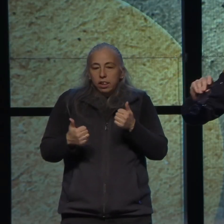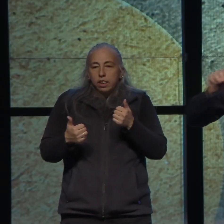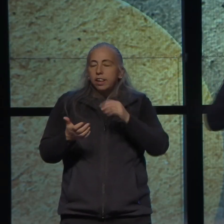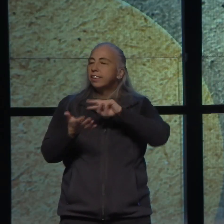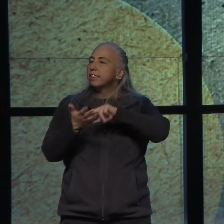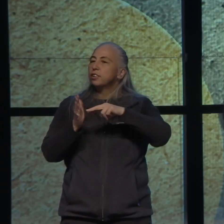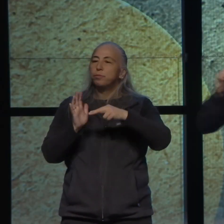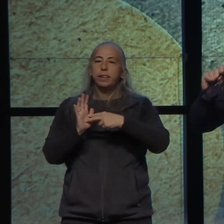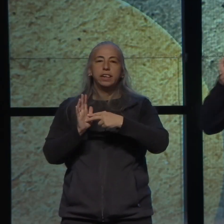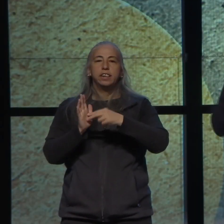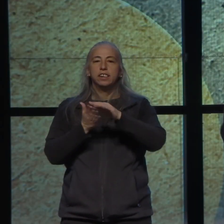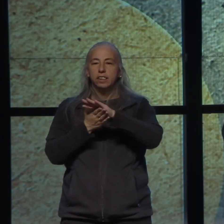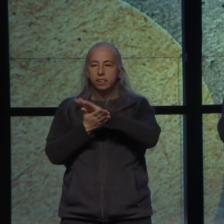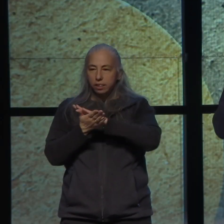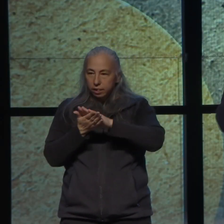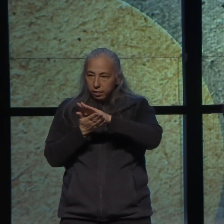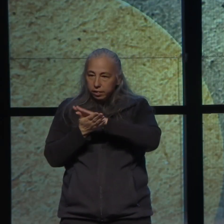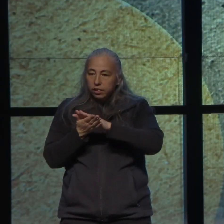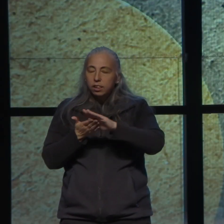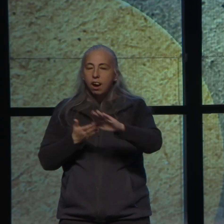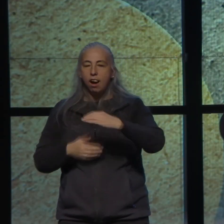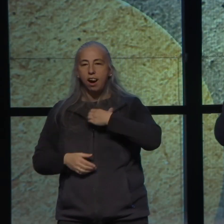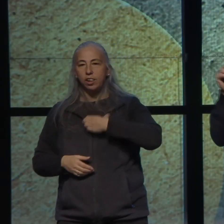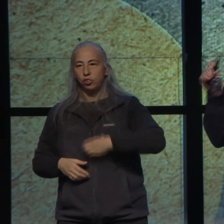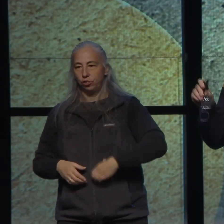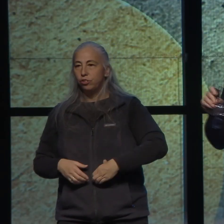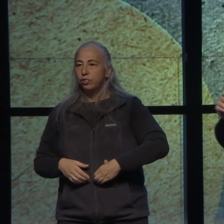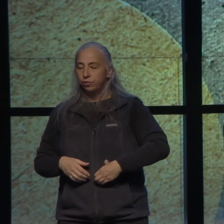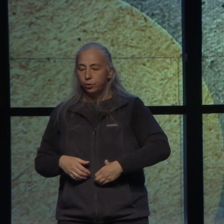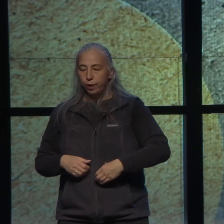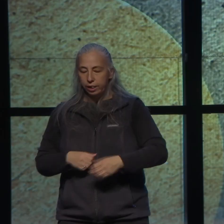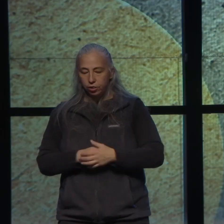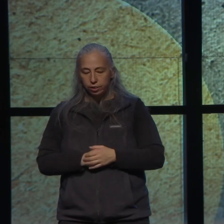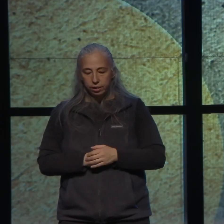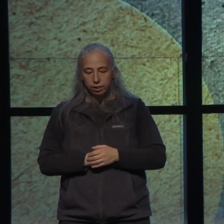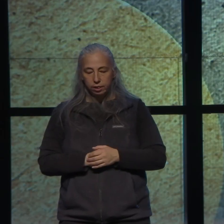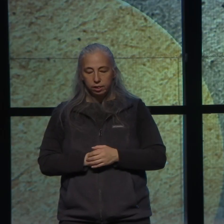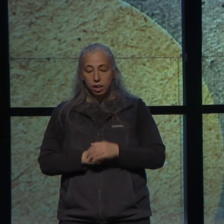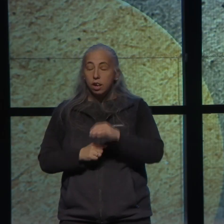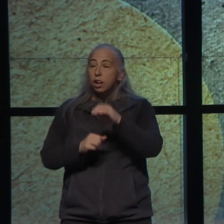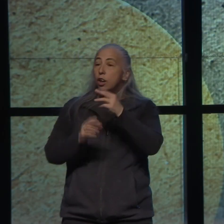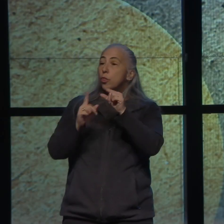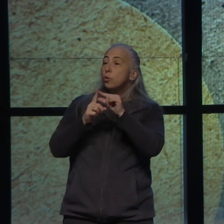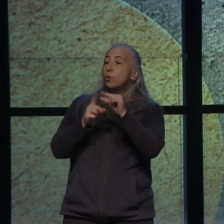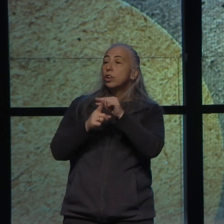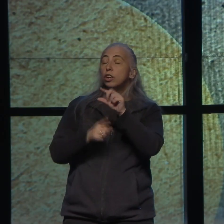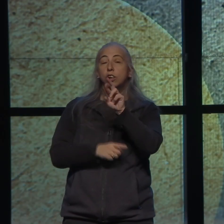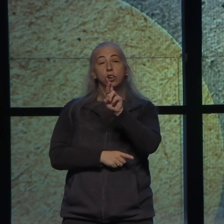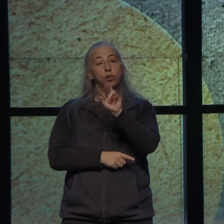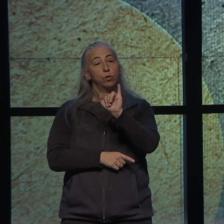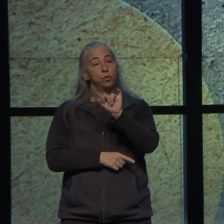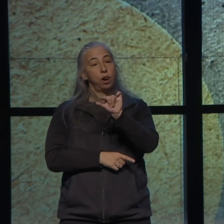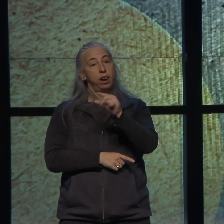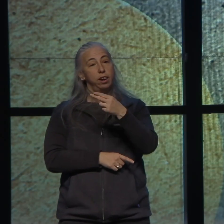not what hunger, to hunger and thirst for righteousness, the word righteousness means justice.